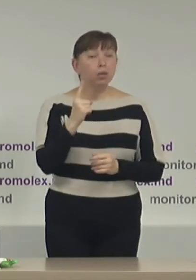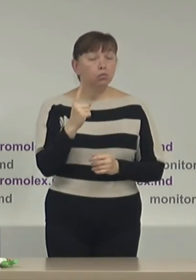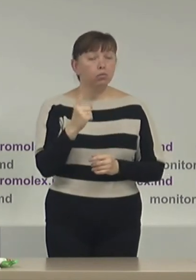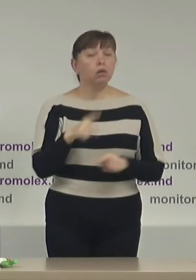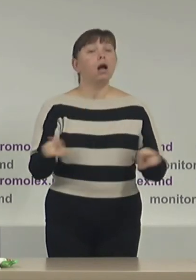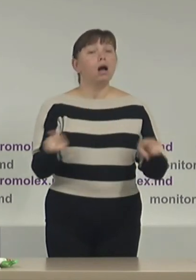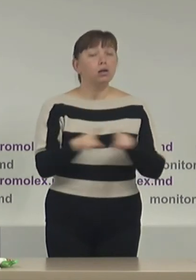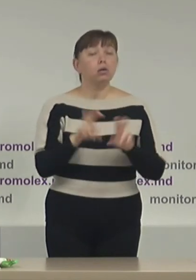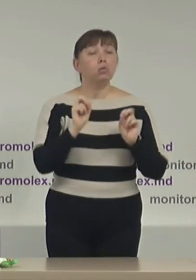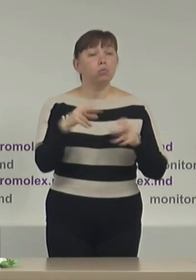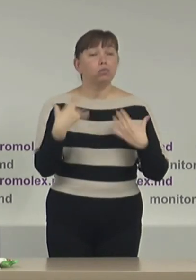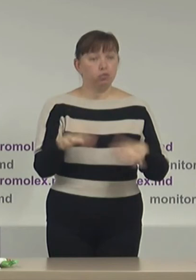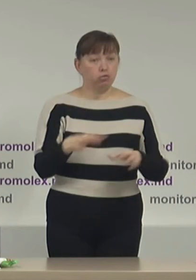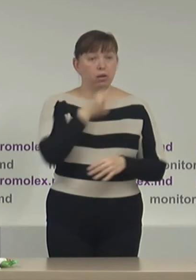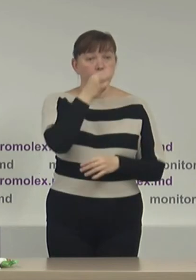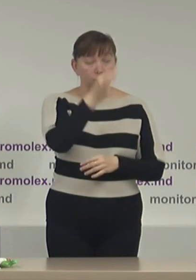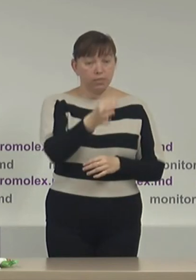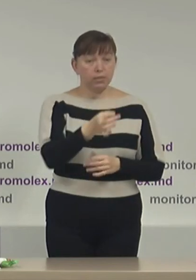Because,